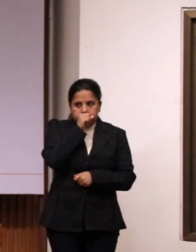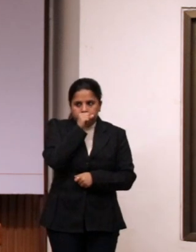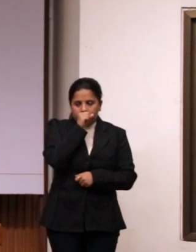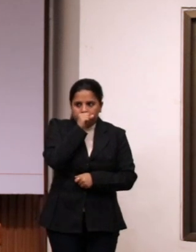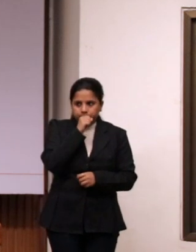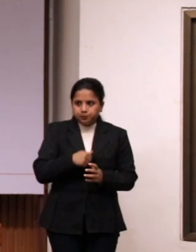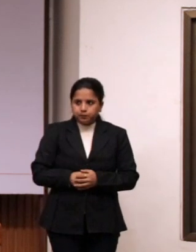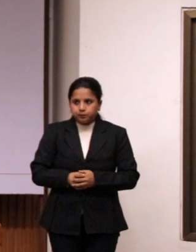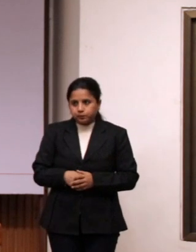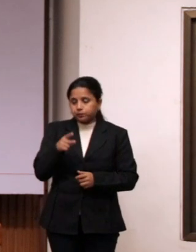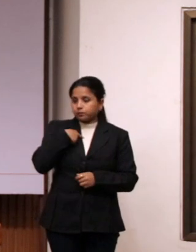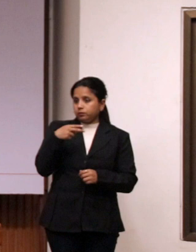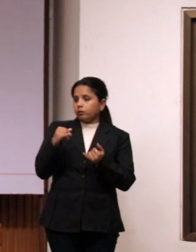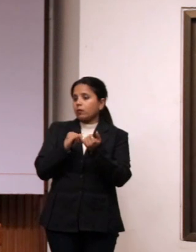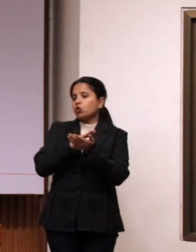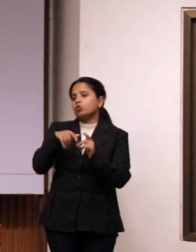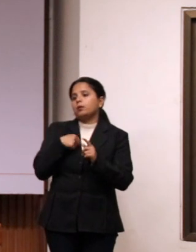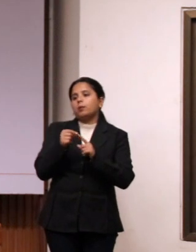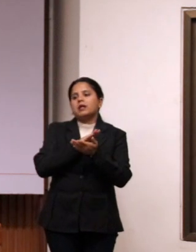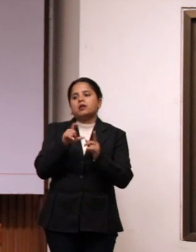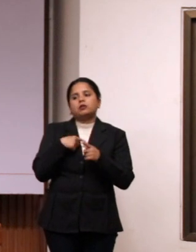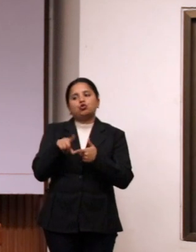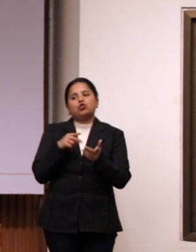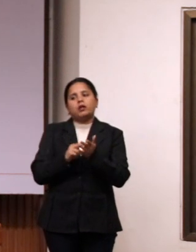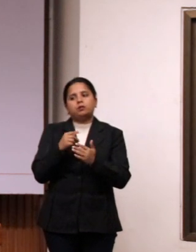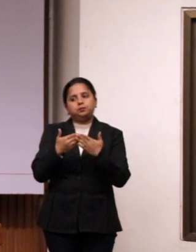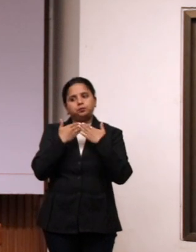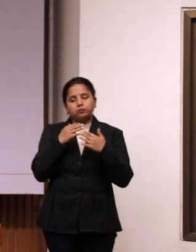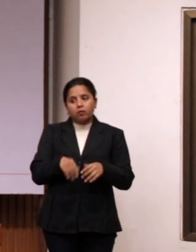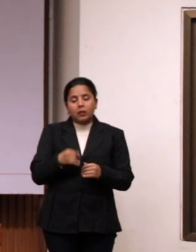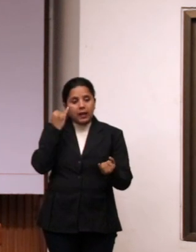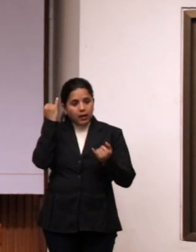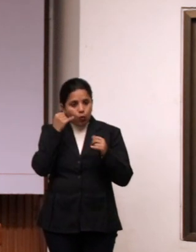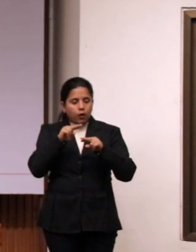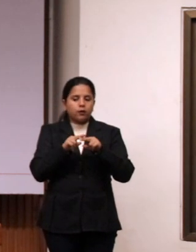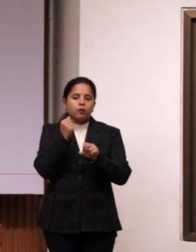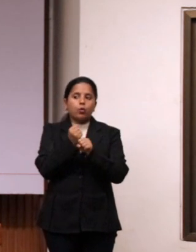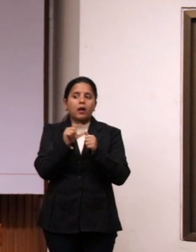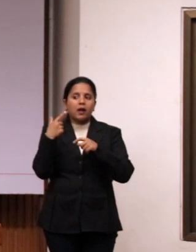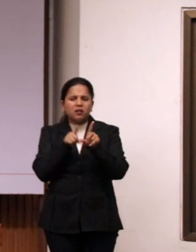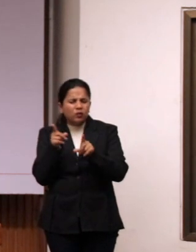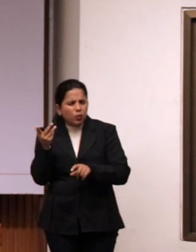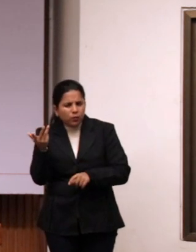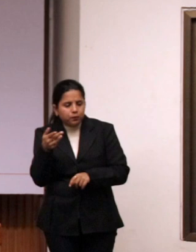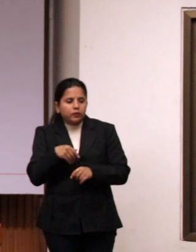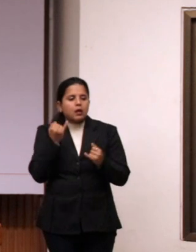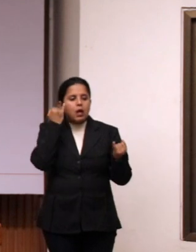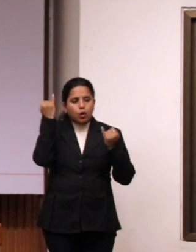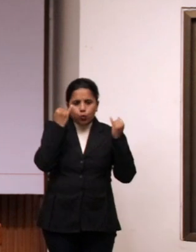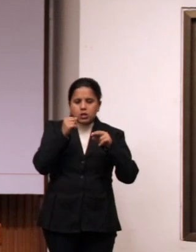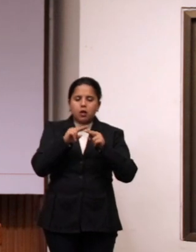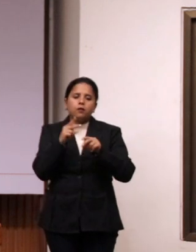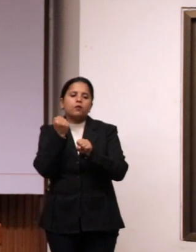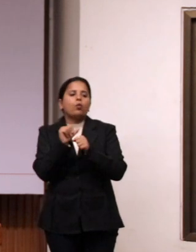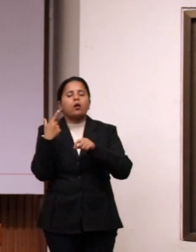Yes, sir. Sir, I am Shekhar and I am doing PhD in JNU in innovation and frugality. What? Innovation and